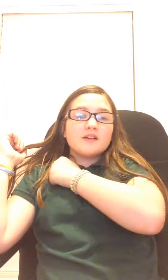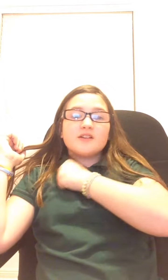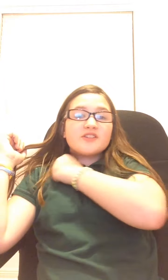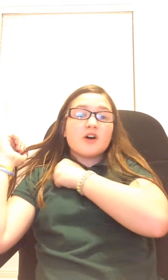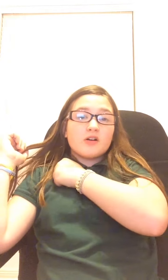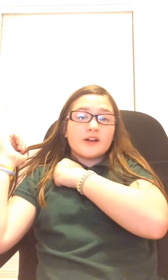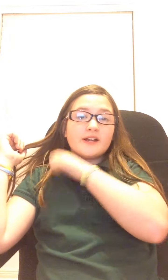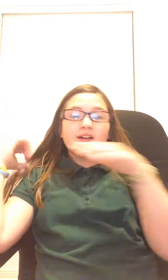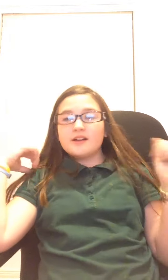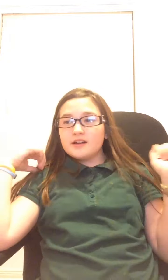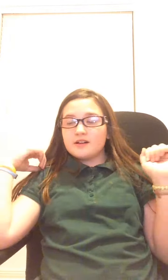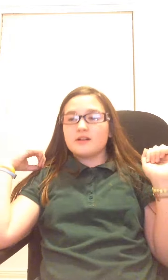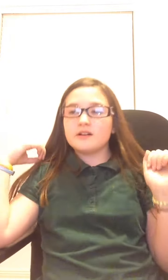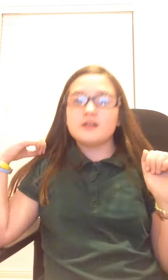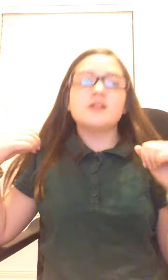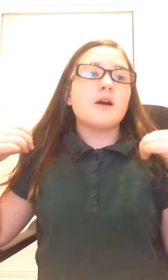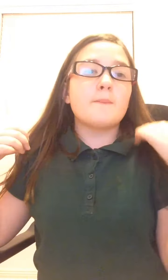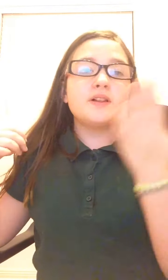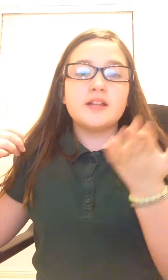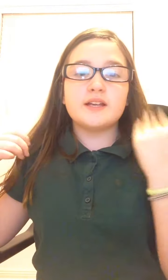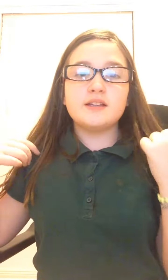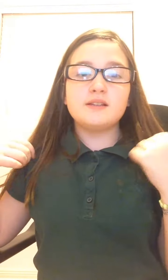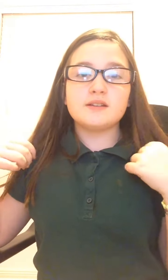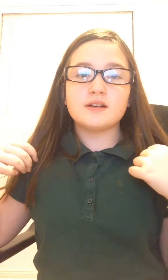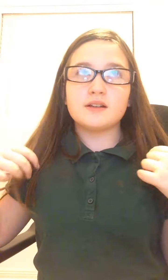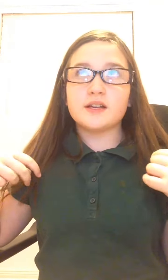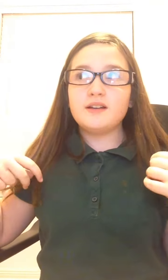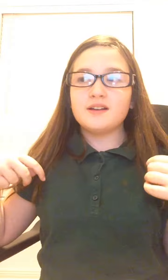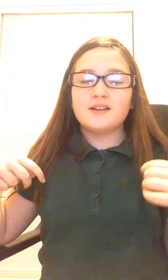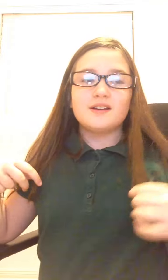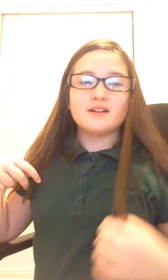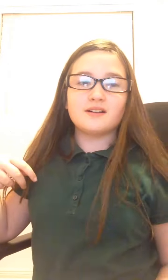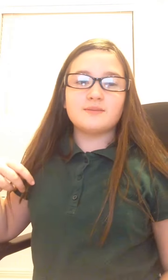sorry, please, I think, um,